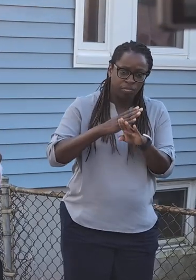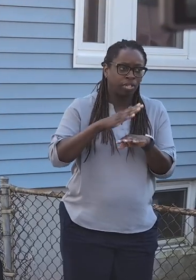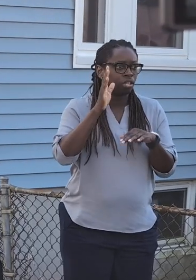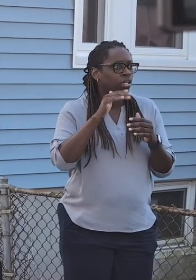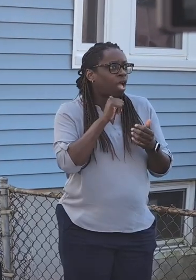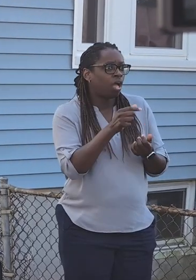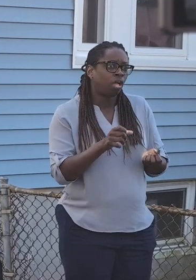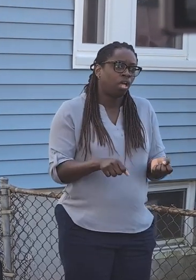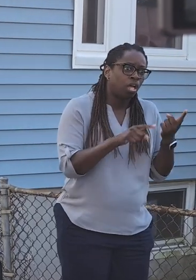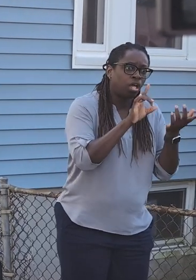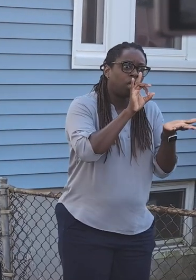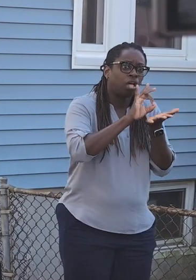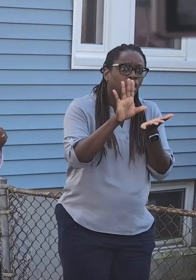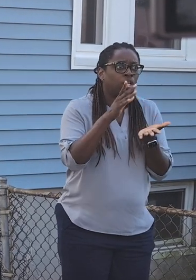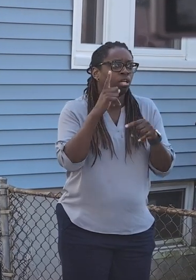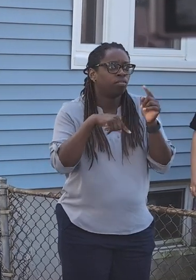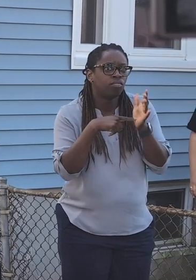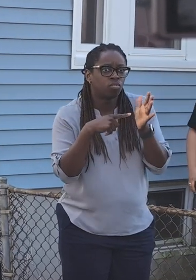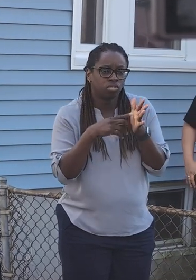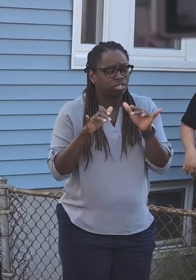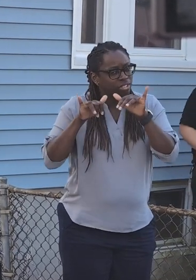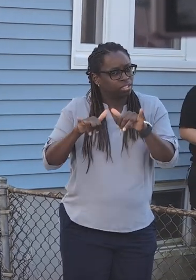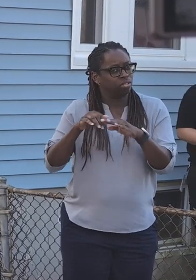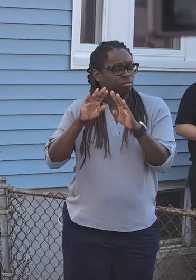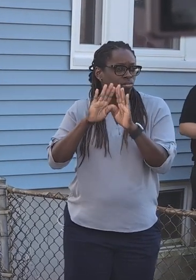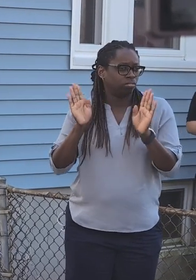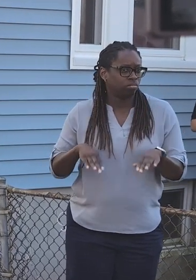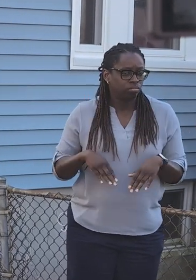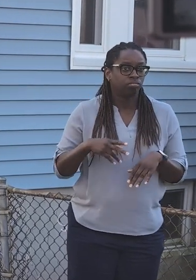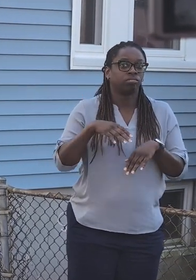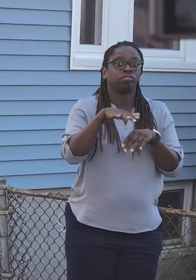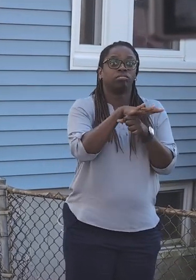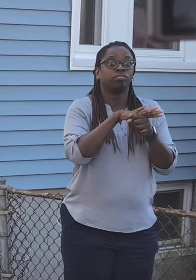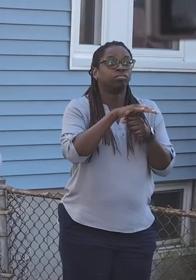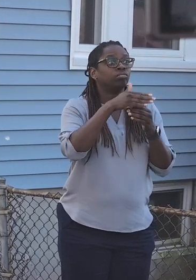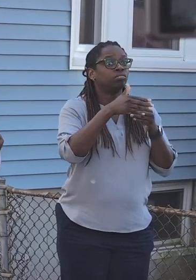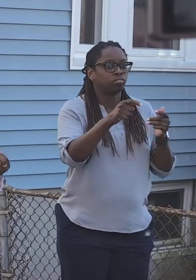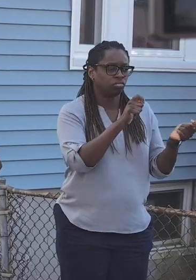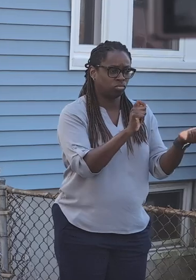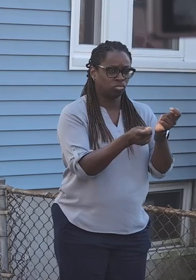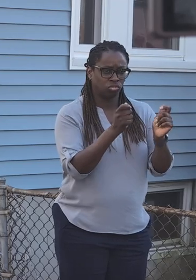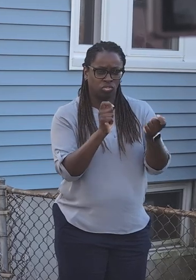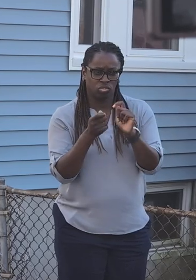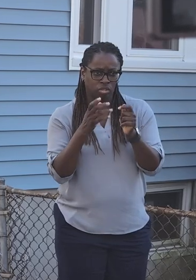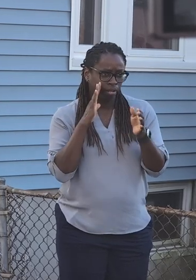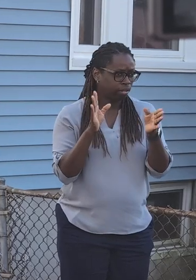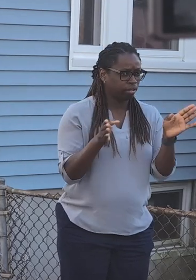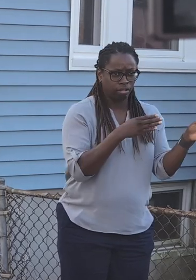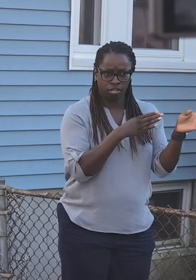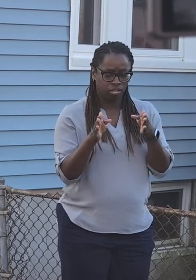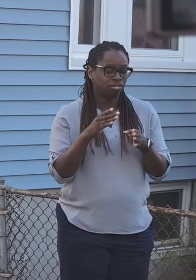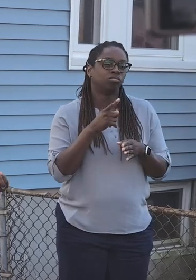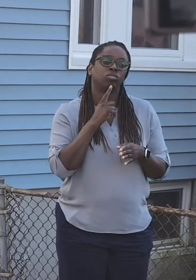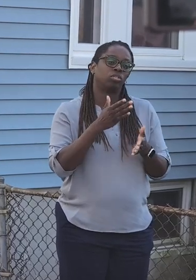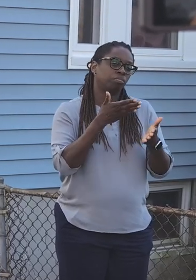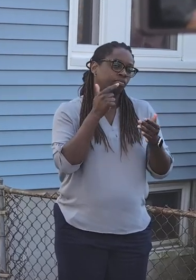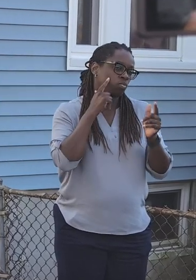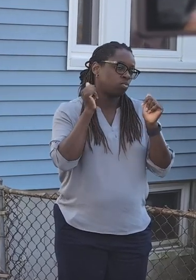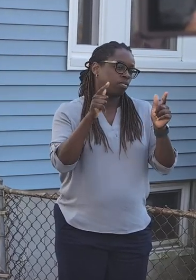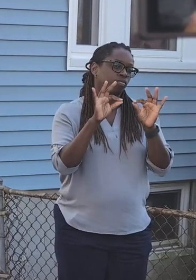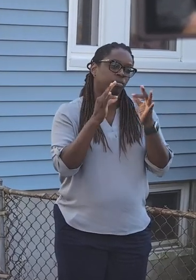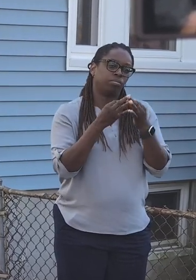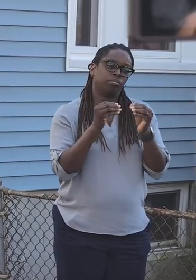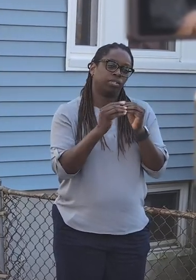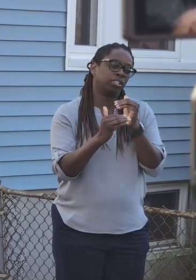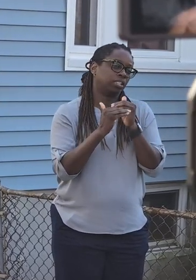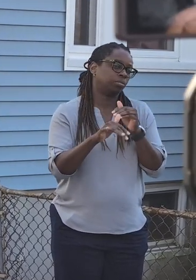that comes with that displacement, the better off we all are, the stabler families are, the better education outcomes for our